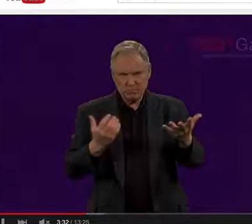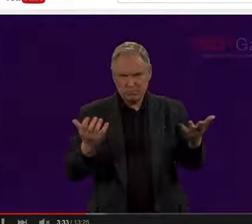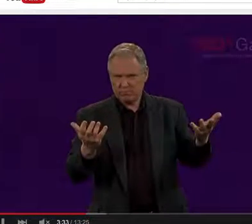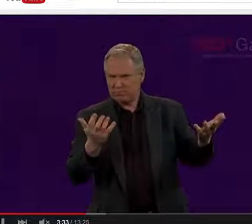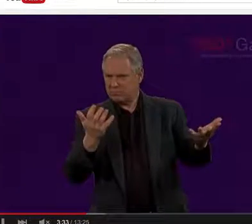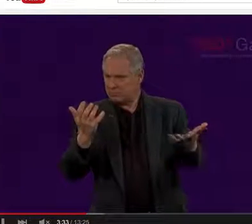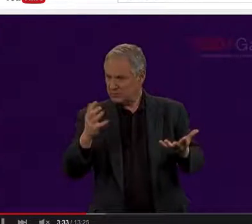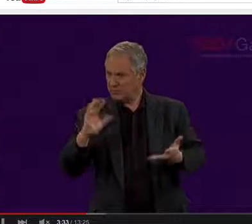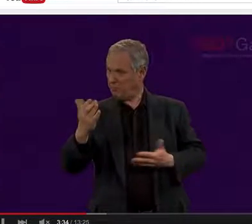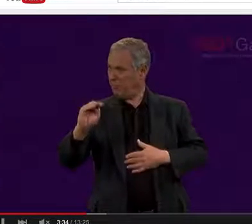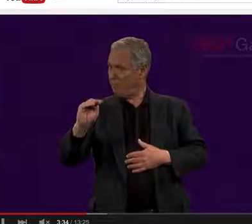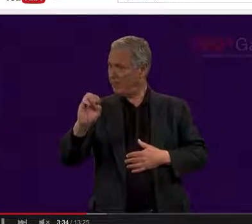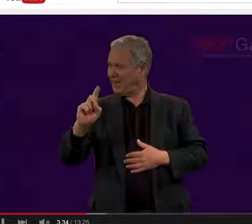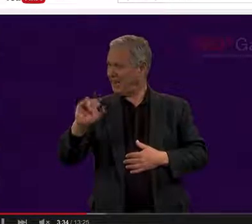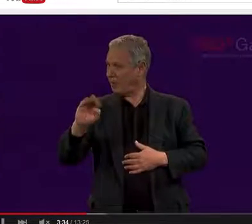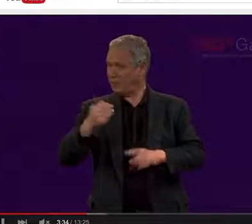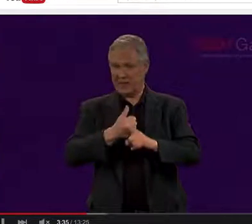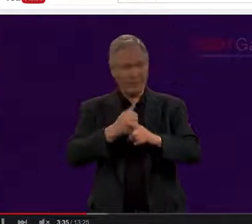the screen is the one that wins.